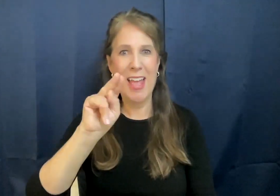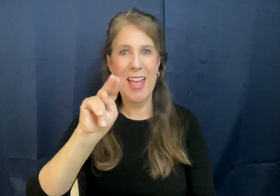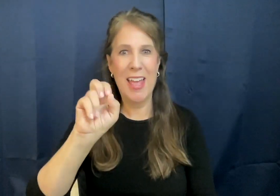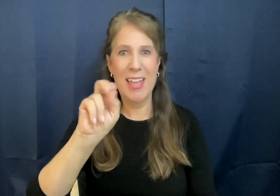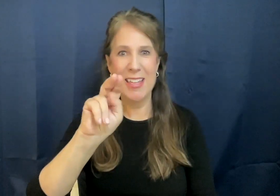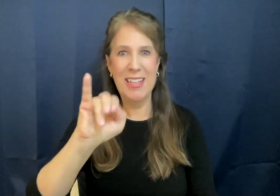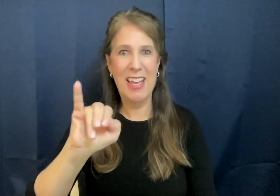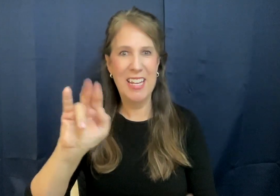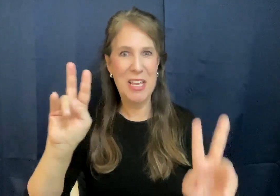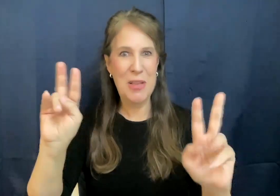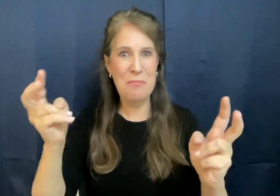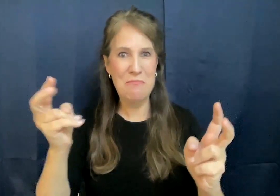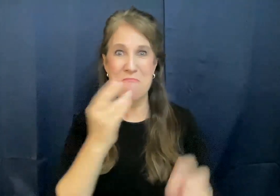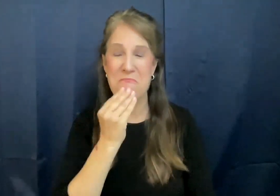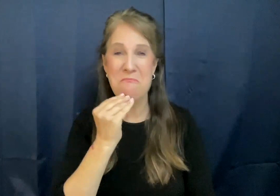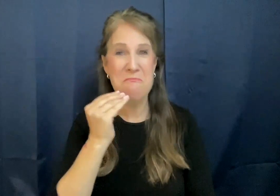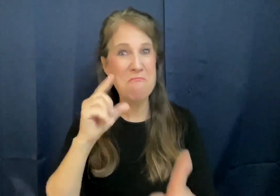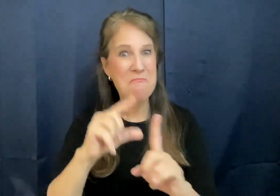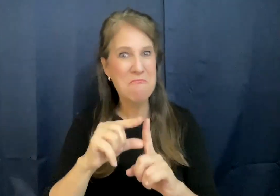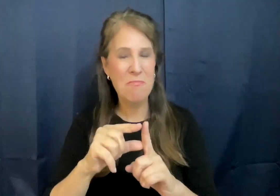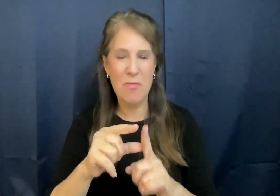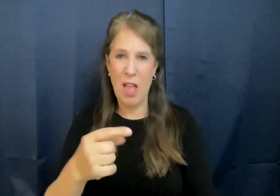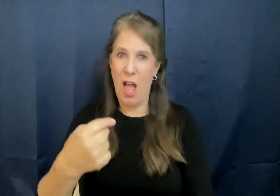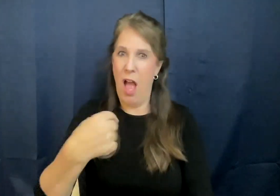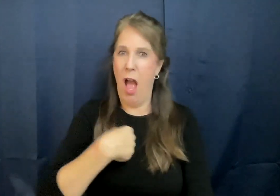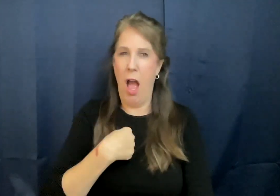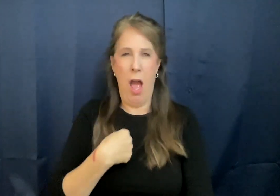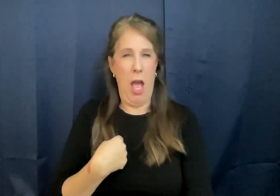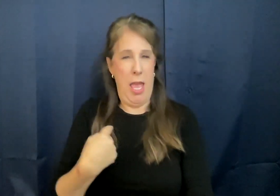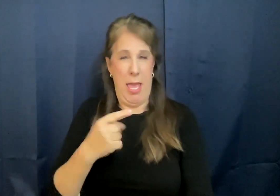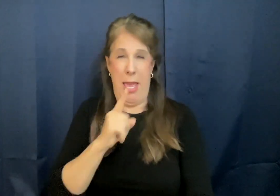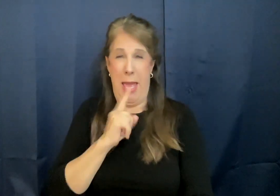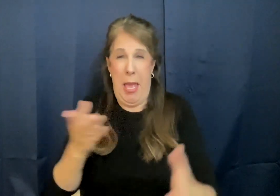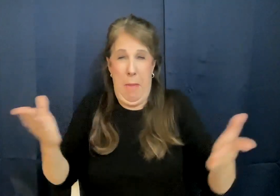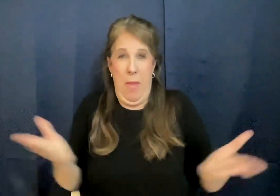are here. There's no greater and more just cause than this.